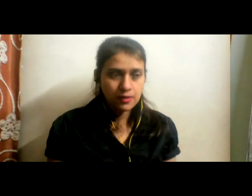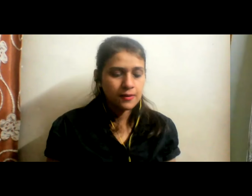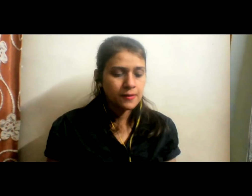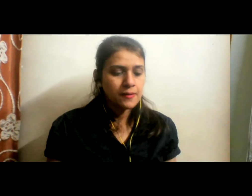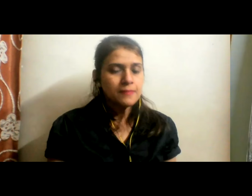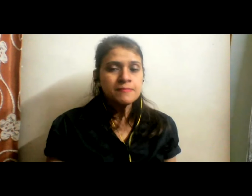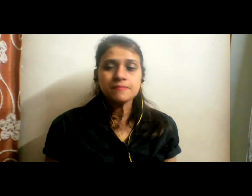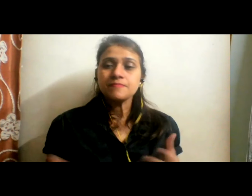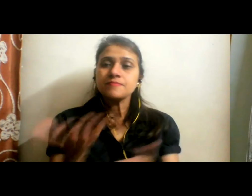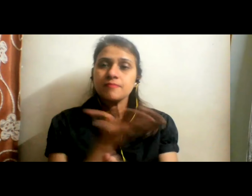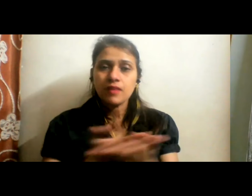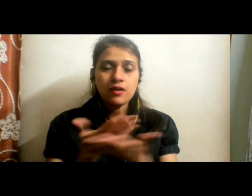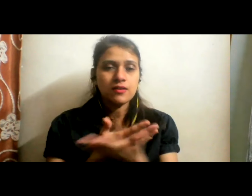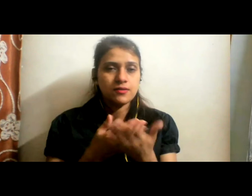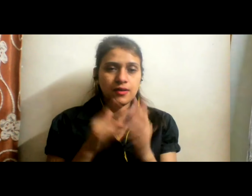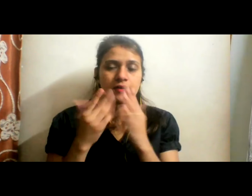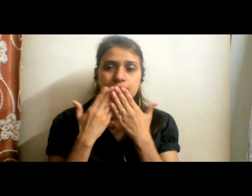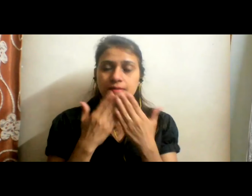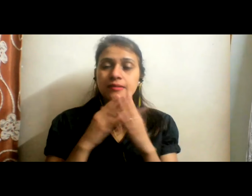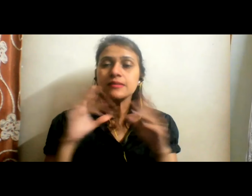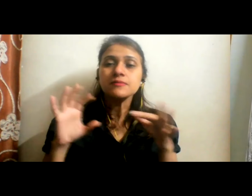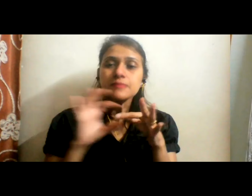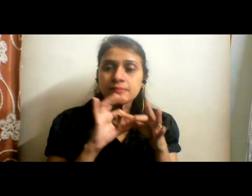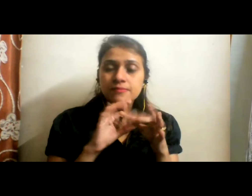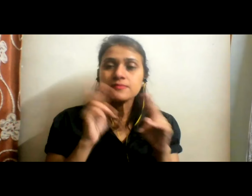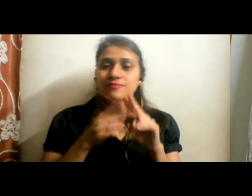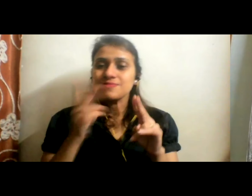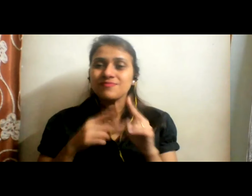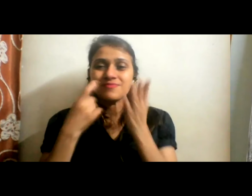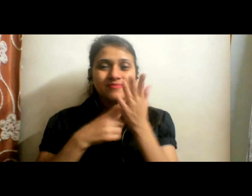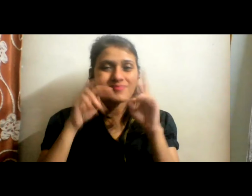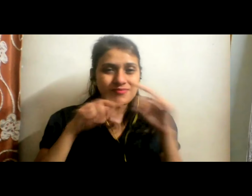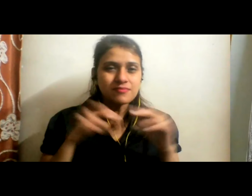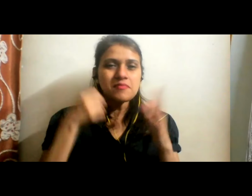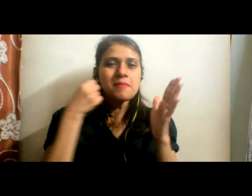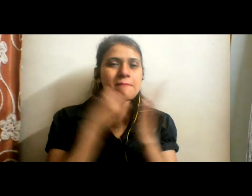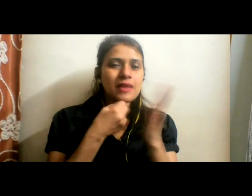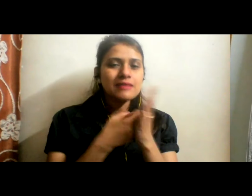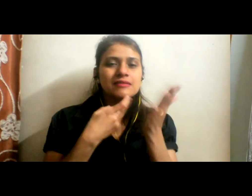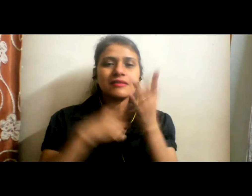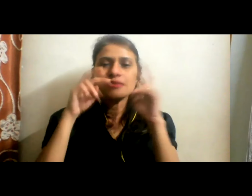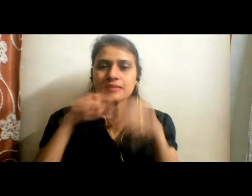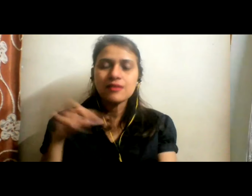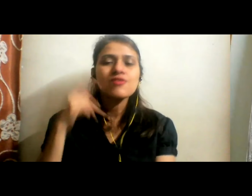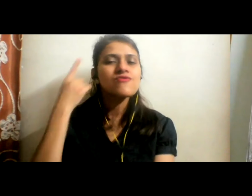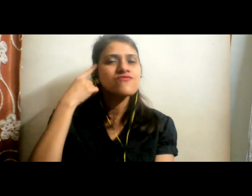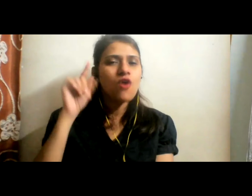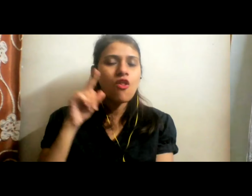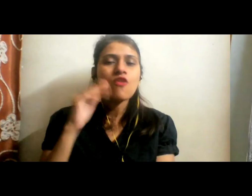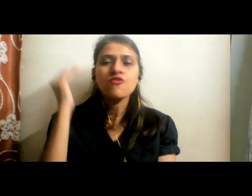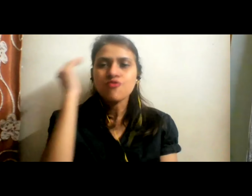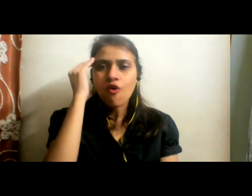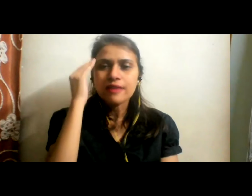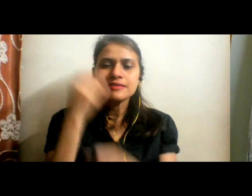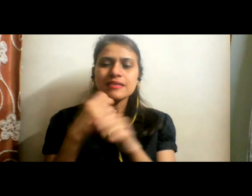academic discussion purpose, where when we talked about types of research, we talked about basic research, which is mostly for knowledge promotion and filling in the